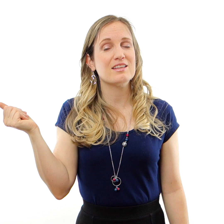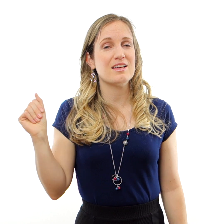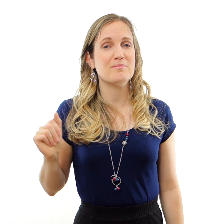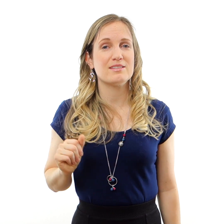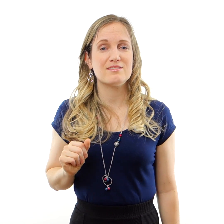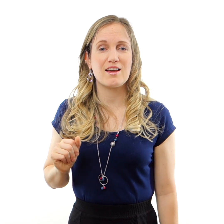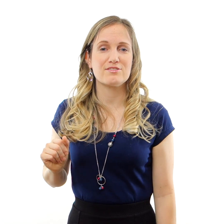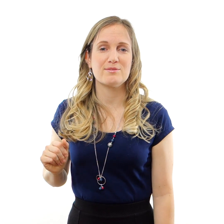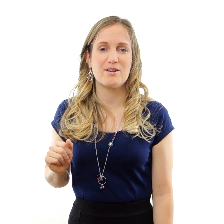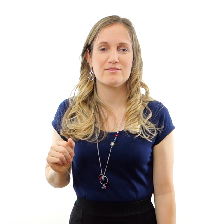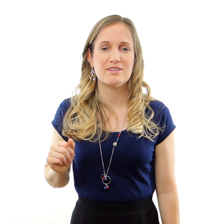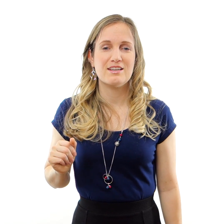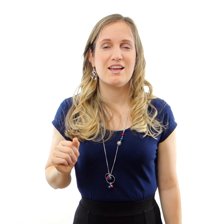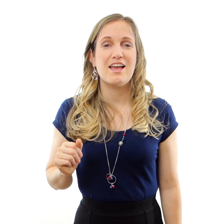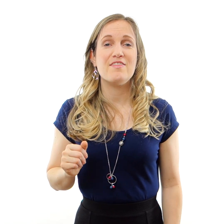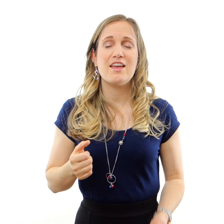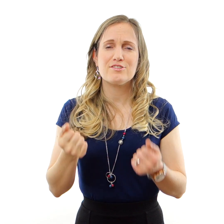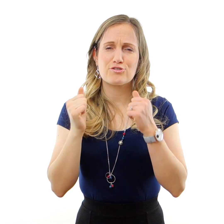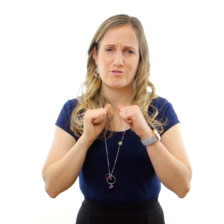that best ice cream off. And then try.